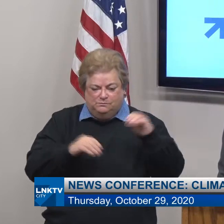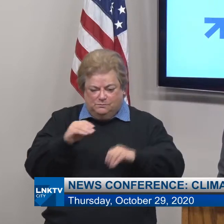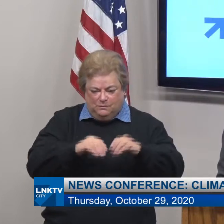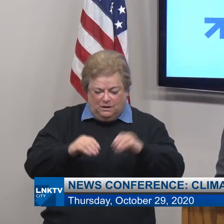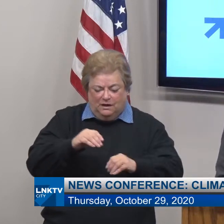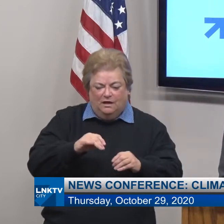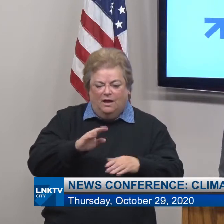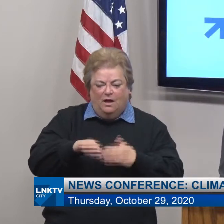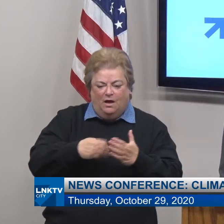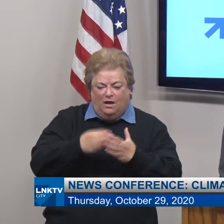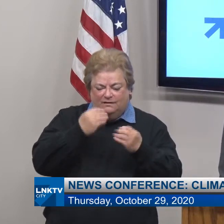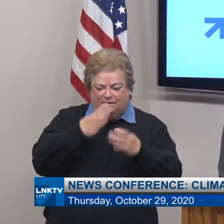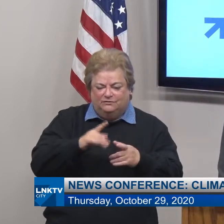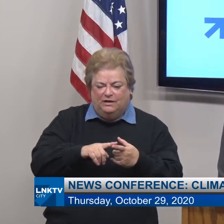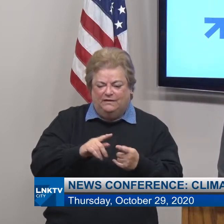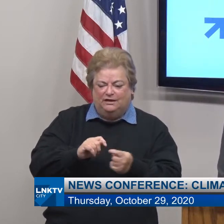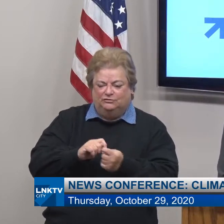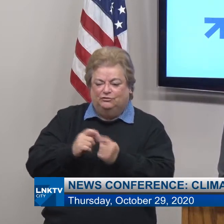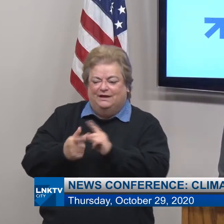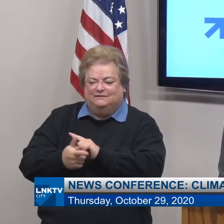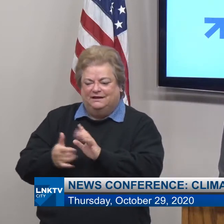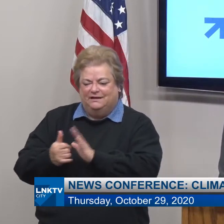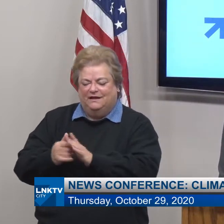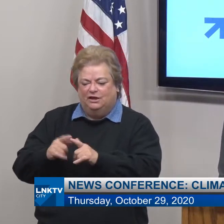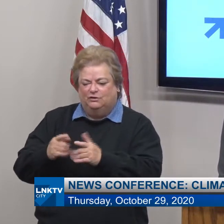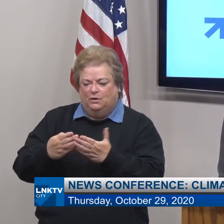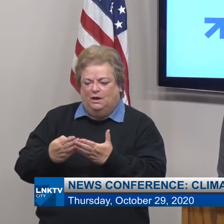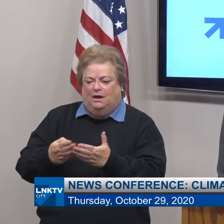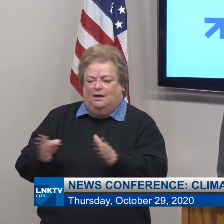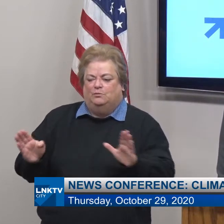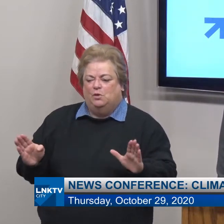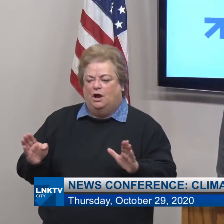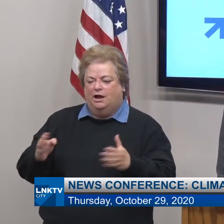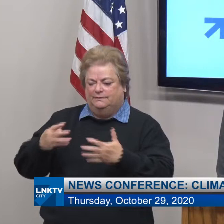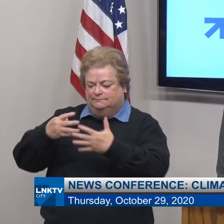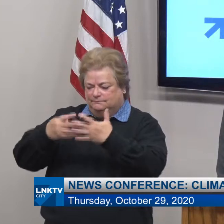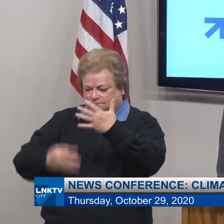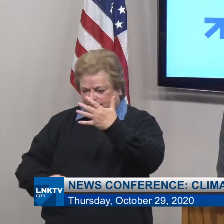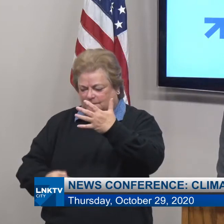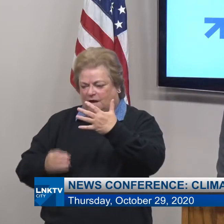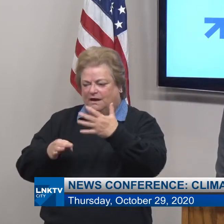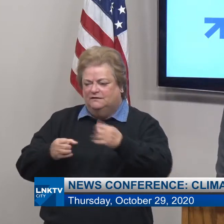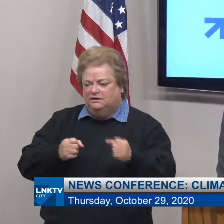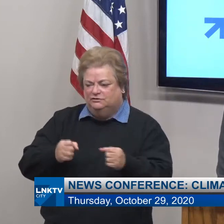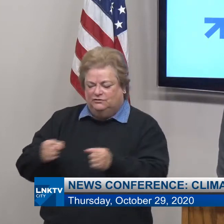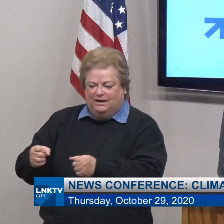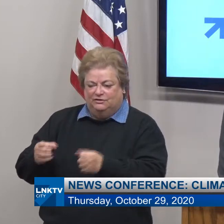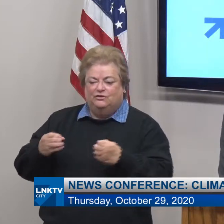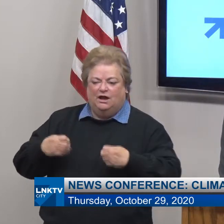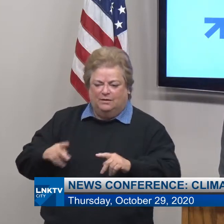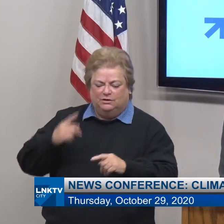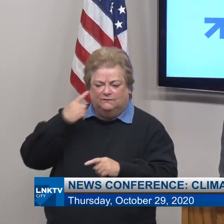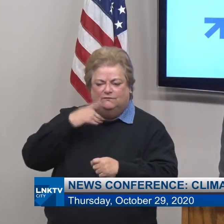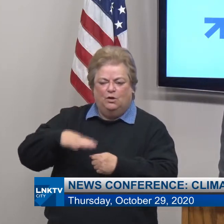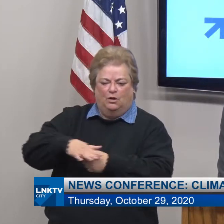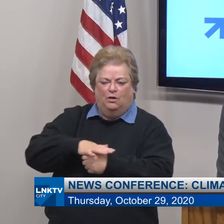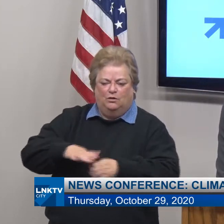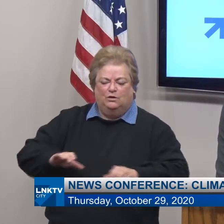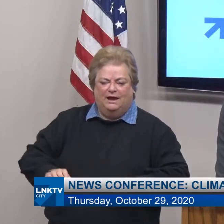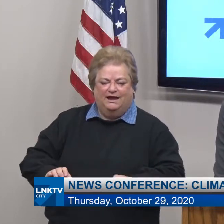date and translating that into a broad menu of strategies and opportunities for local